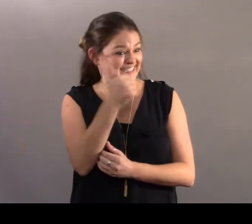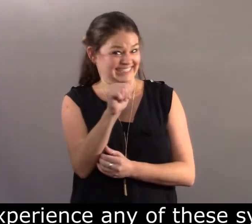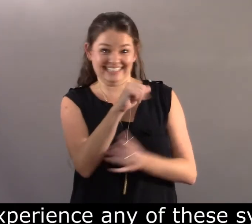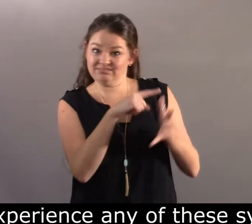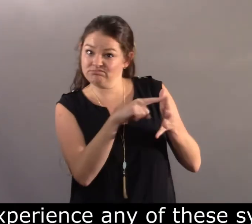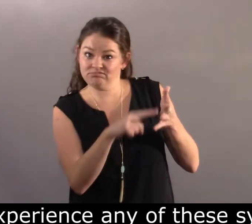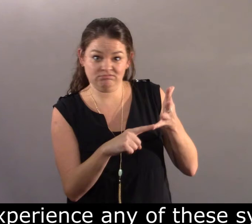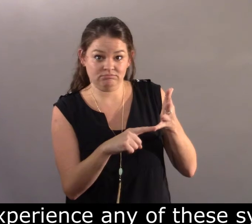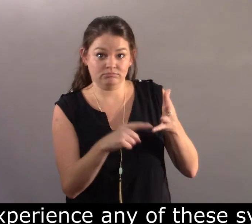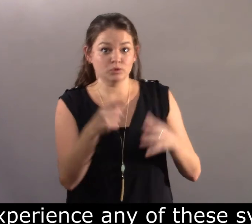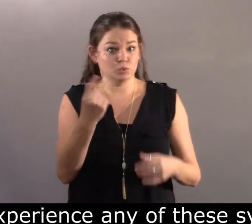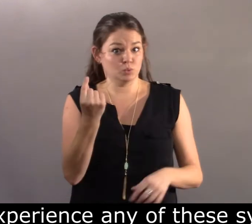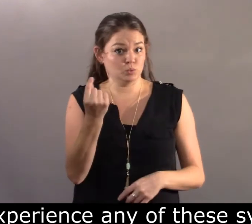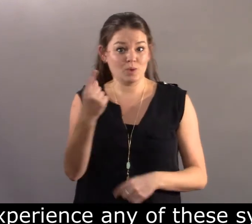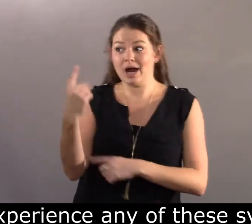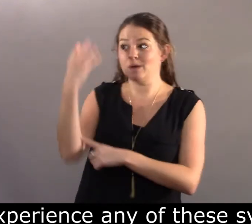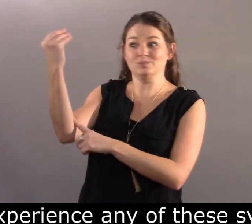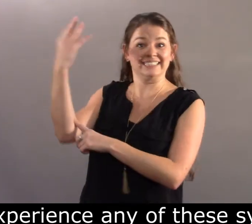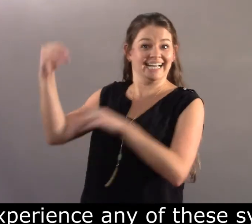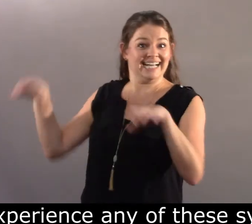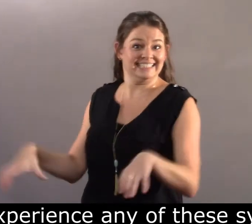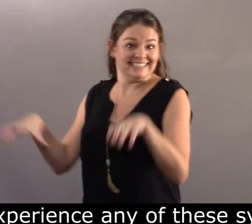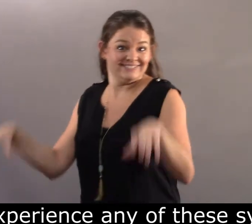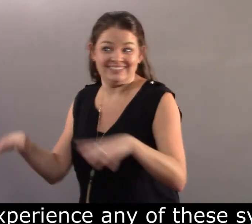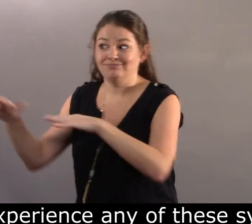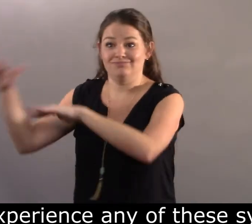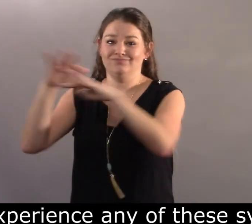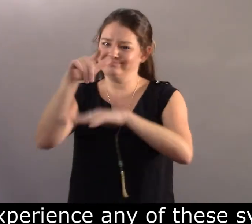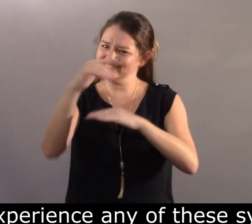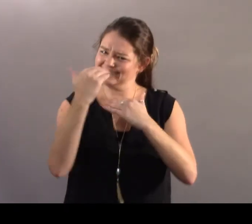If you experience any of these symptoms, take the following measures.